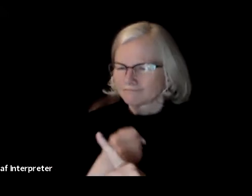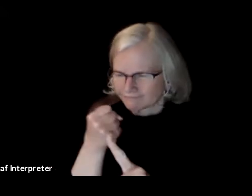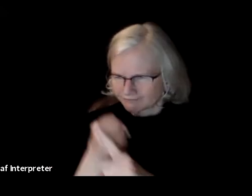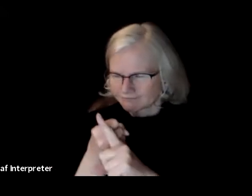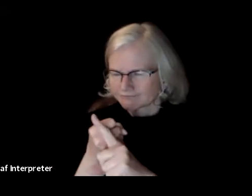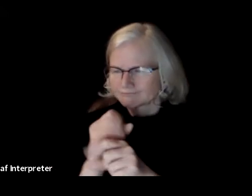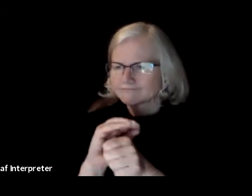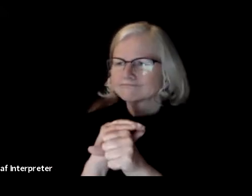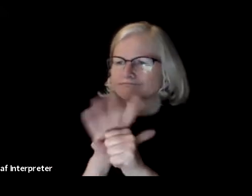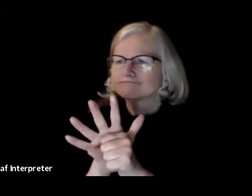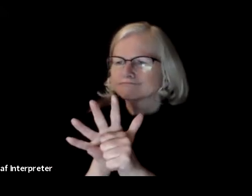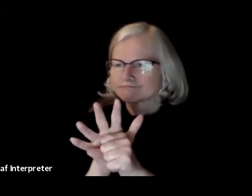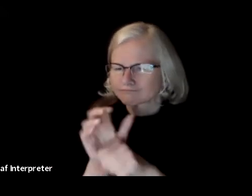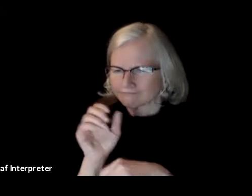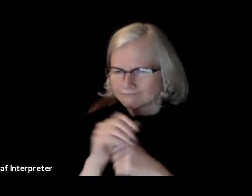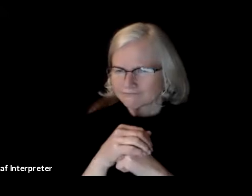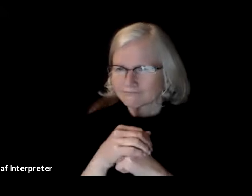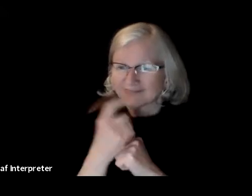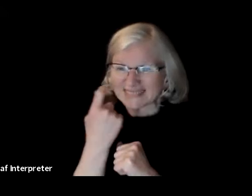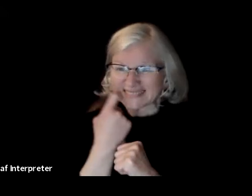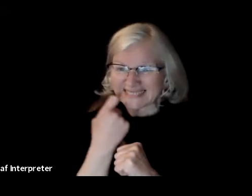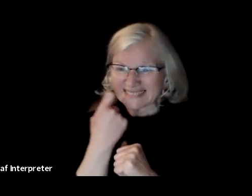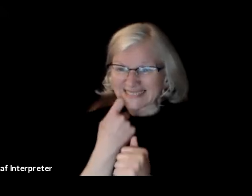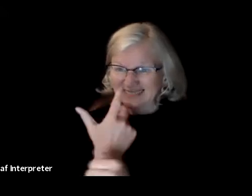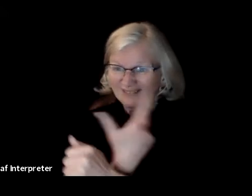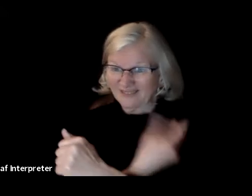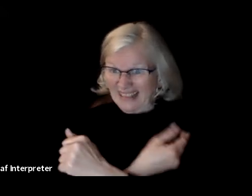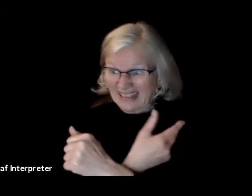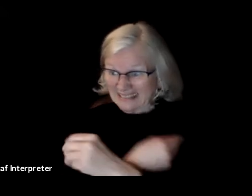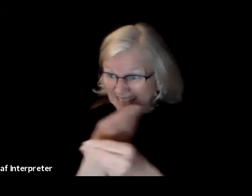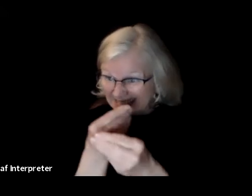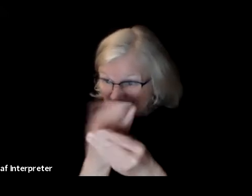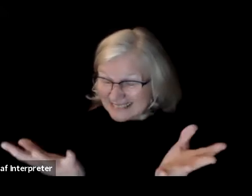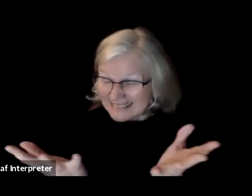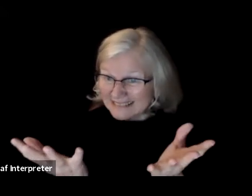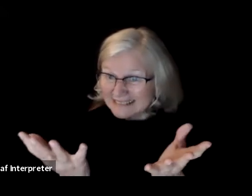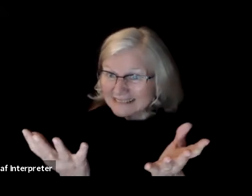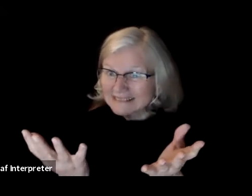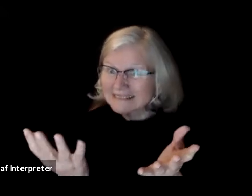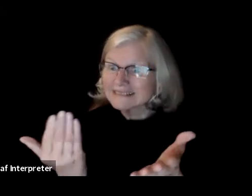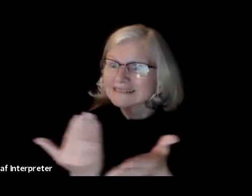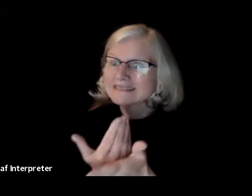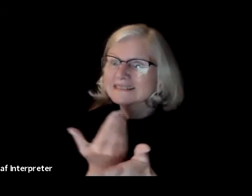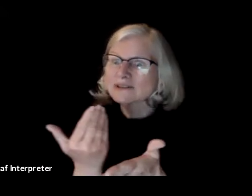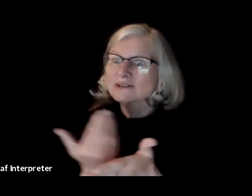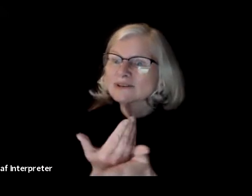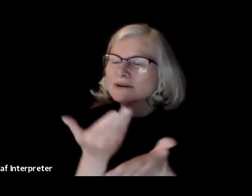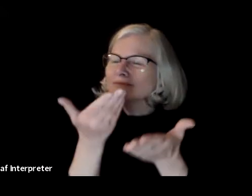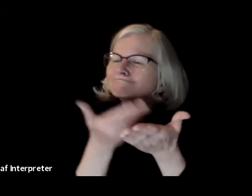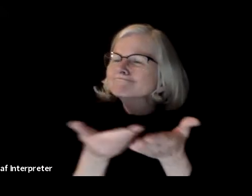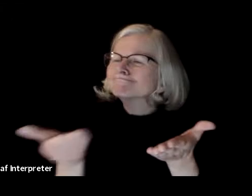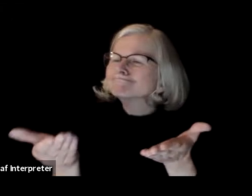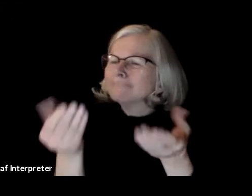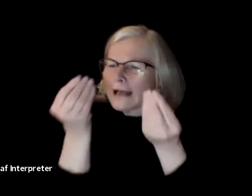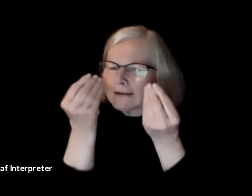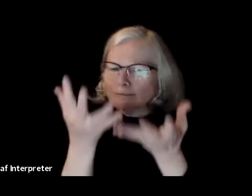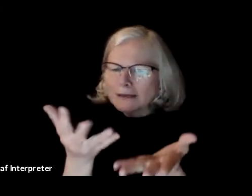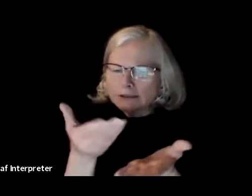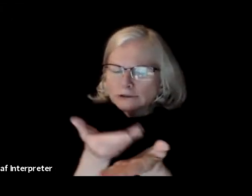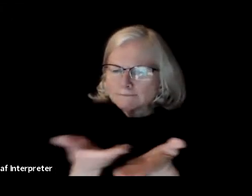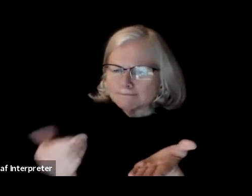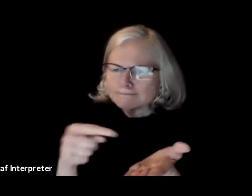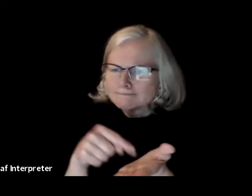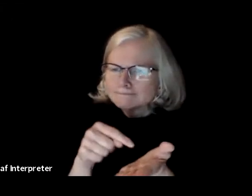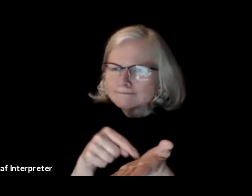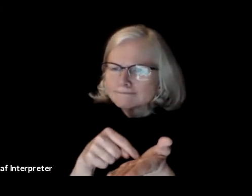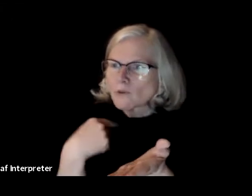vaccines to prevent COVID-19 have been introduced as a new tool in the toolkit. Our learning, despite vaccination, our shared work